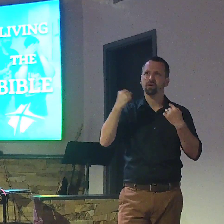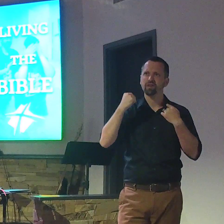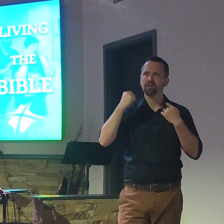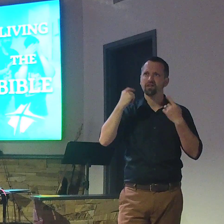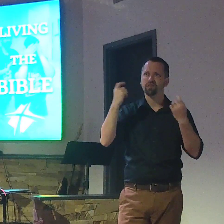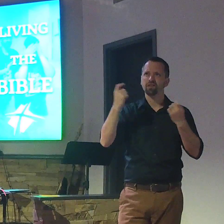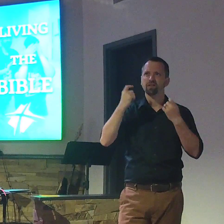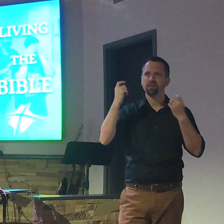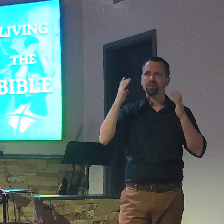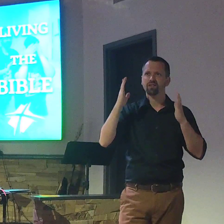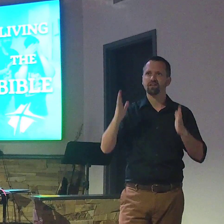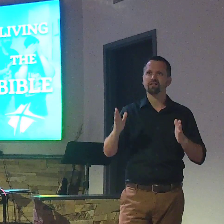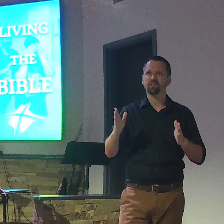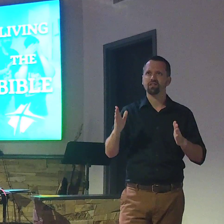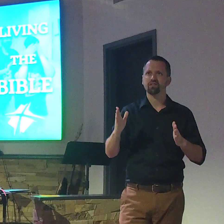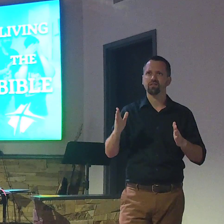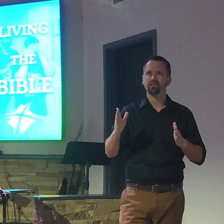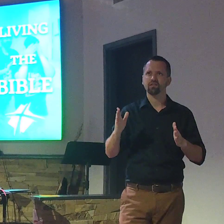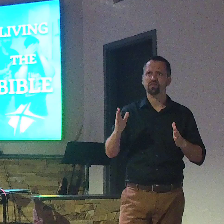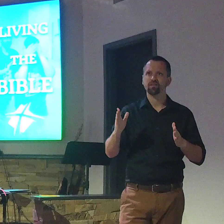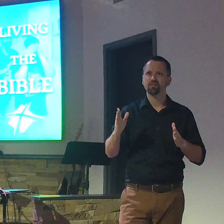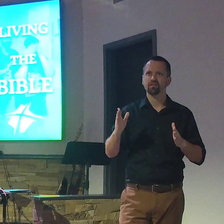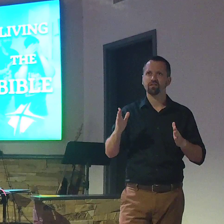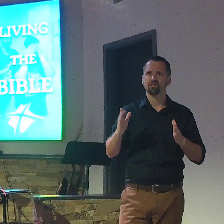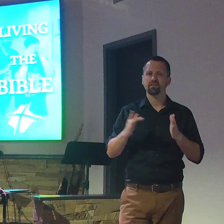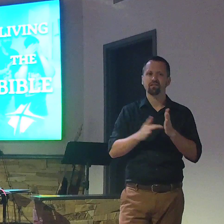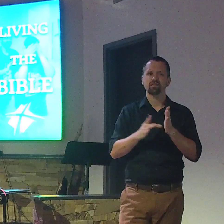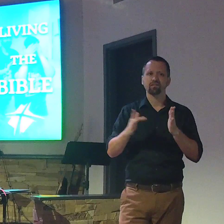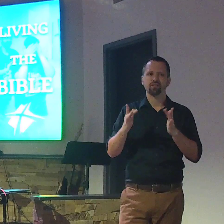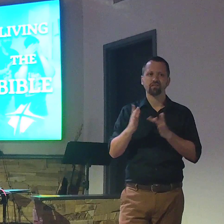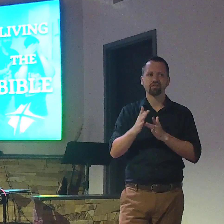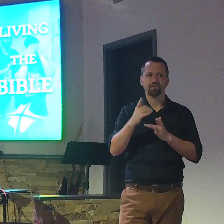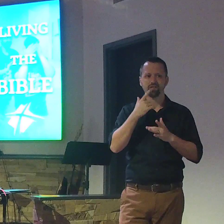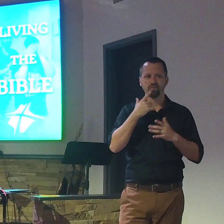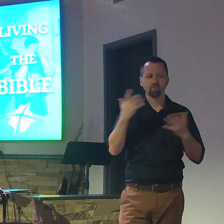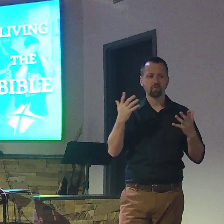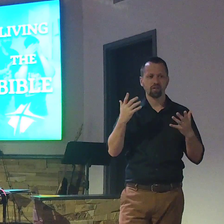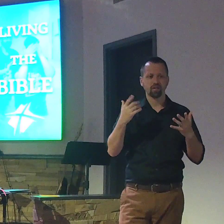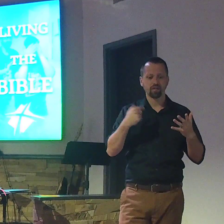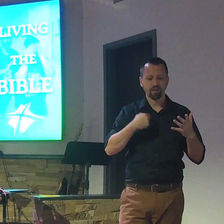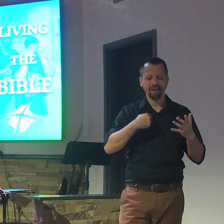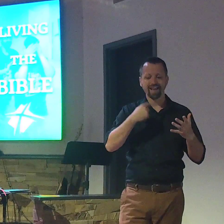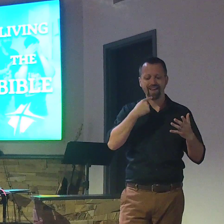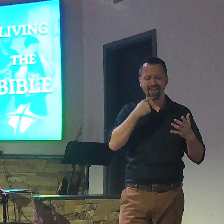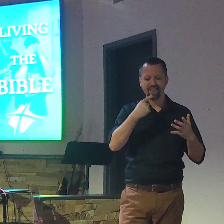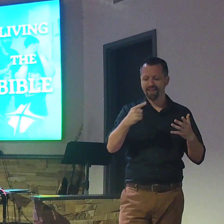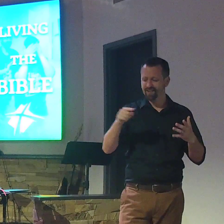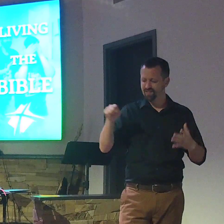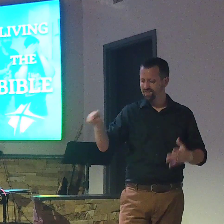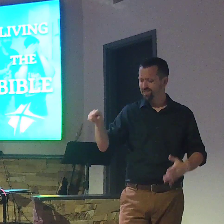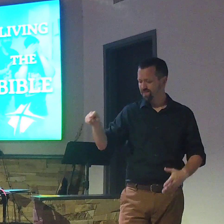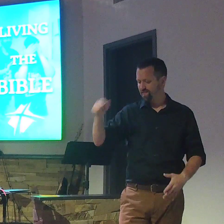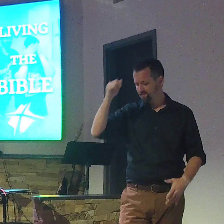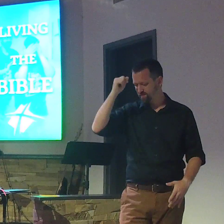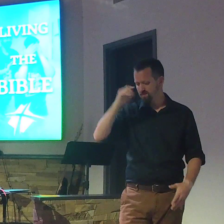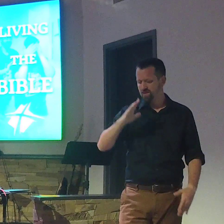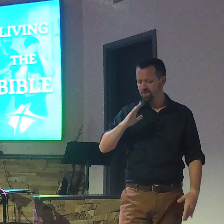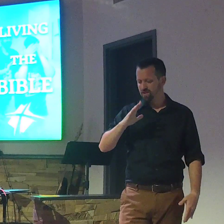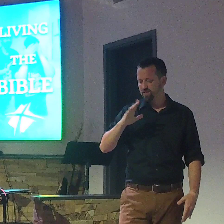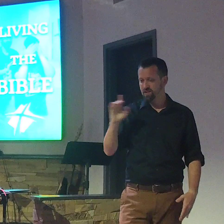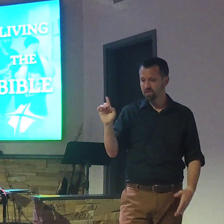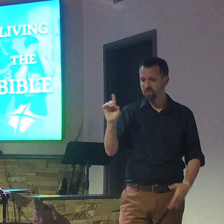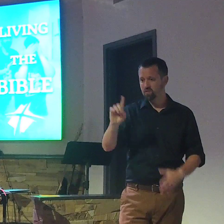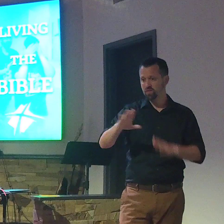a sinner. And then Jesus says these words. He says, I tell you that this man went down to his